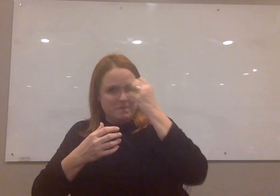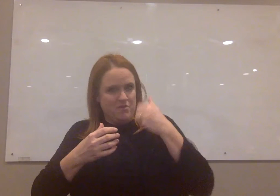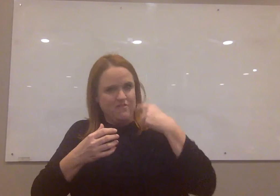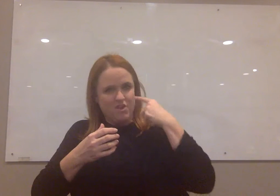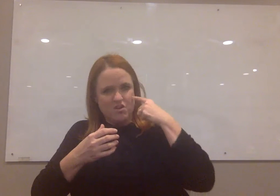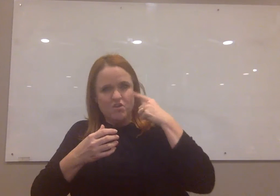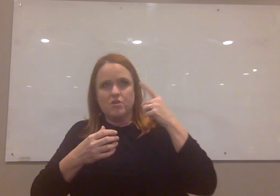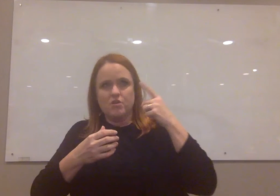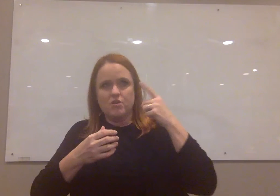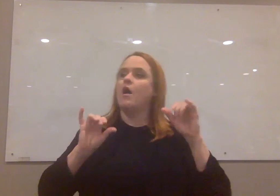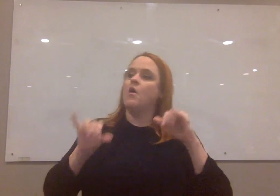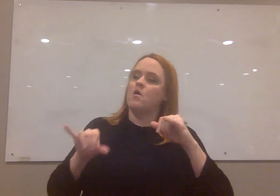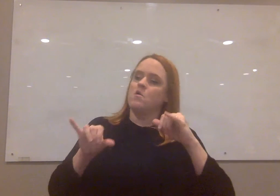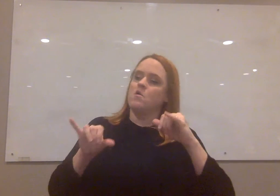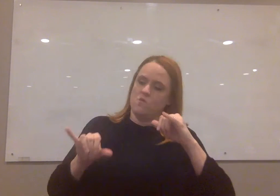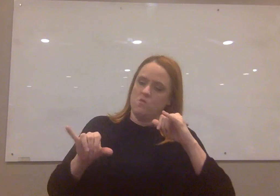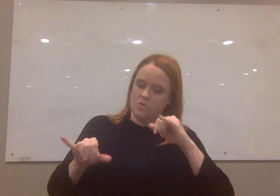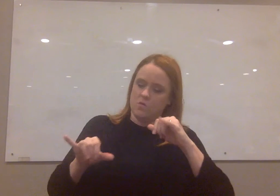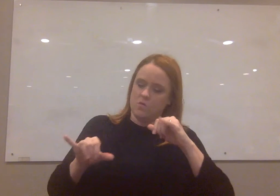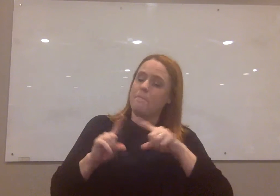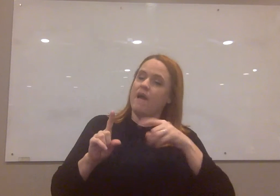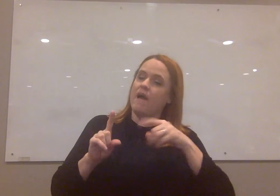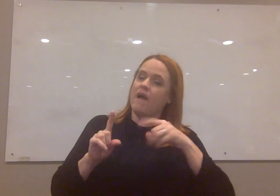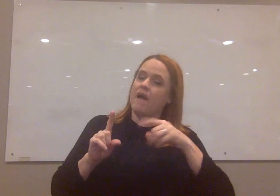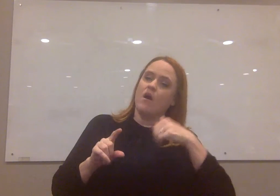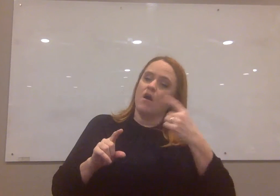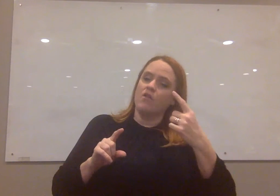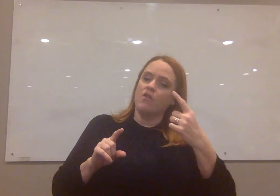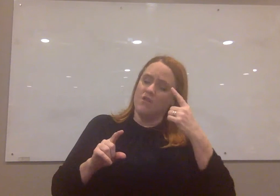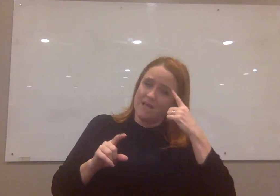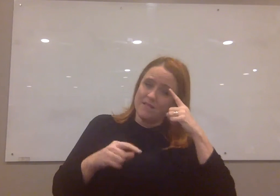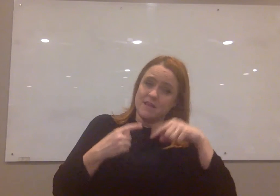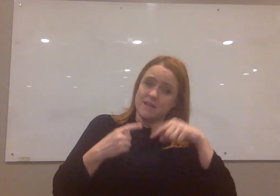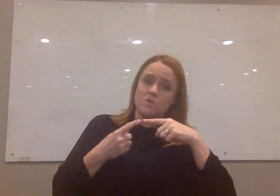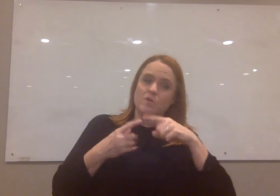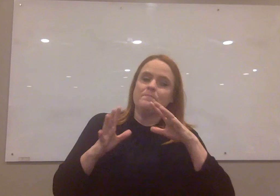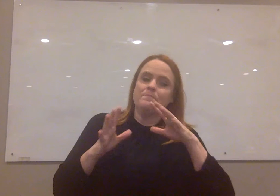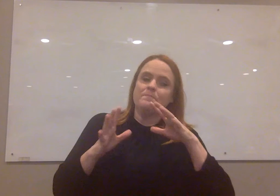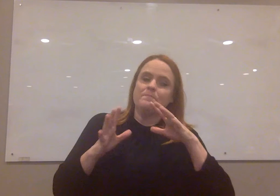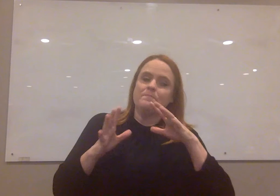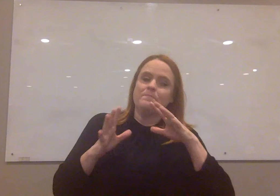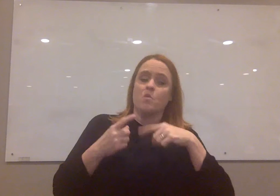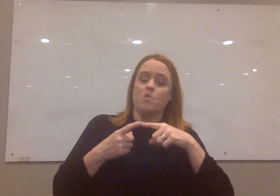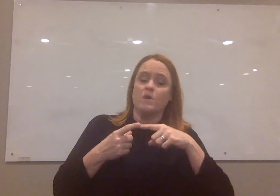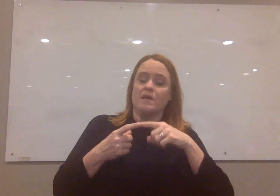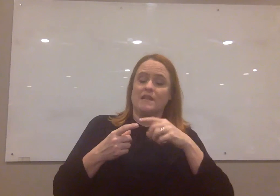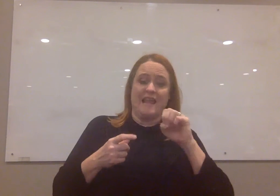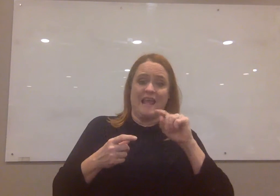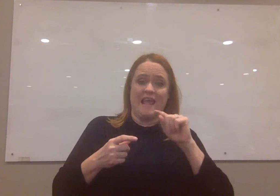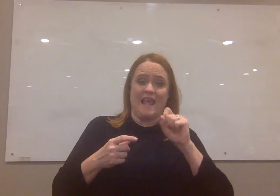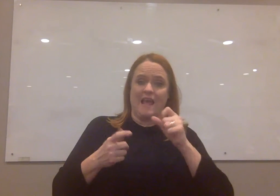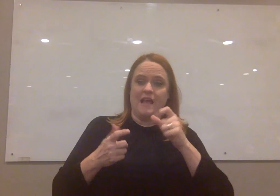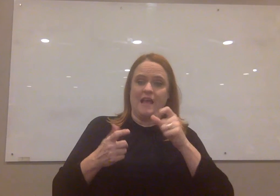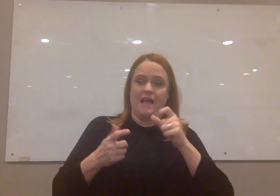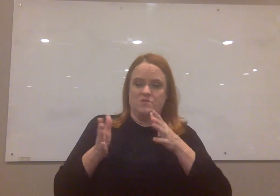right. But there's another, I think where you see, so once you outgrow Ets and you need transactions and you need other